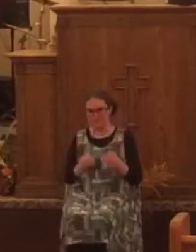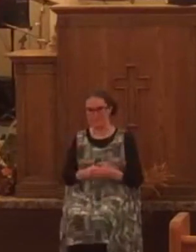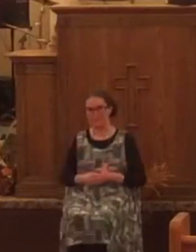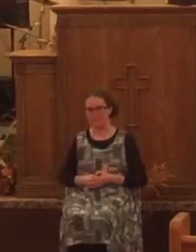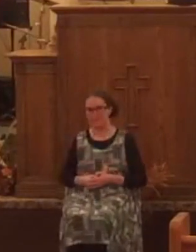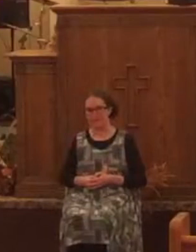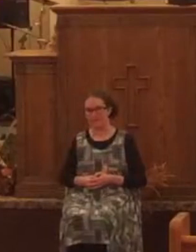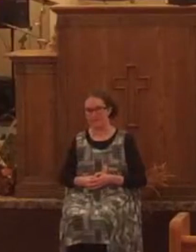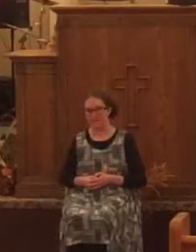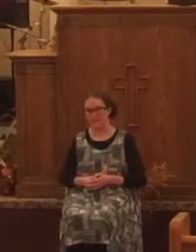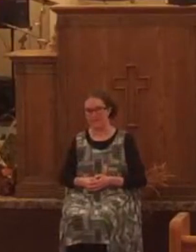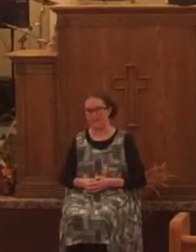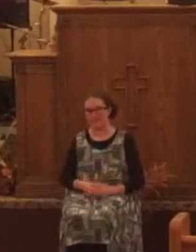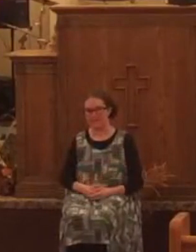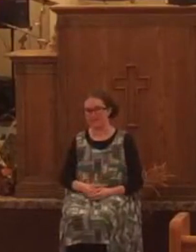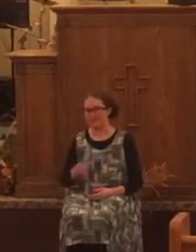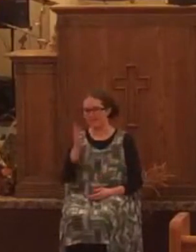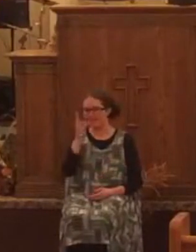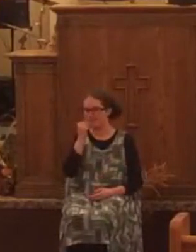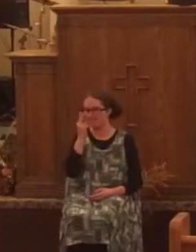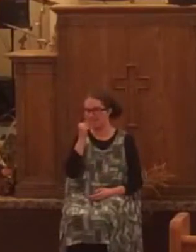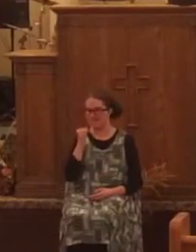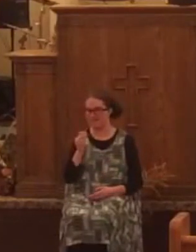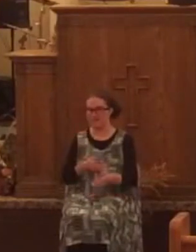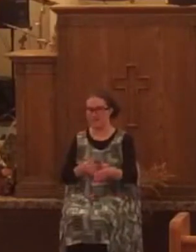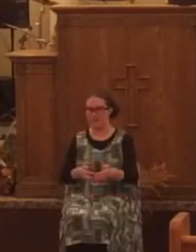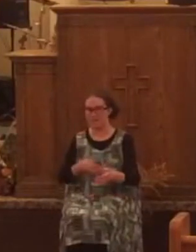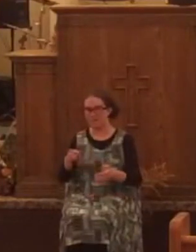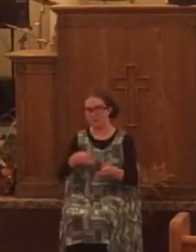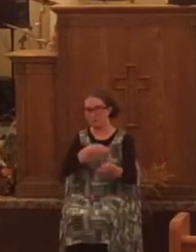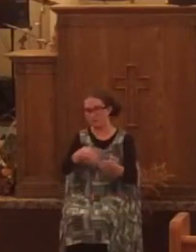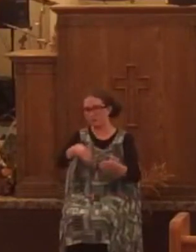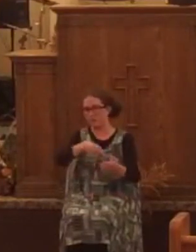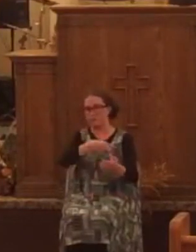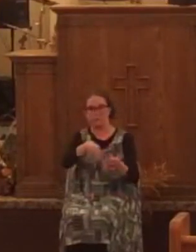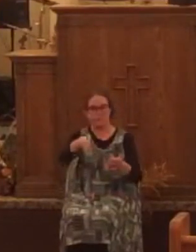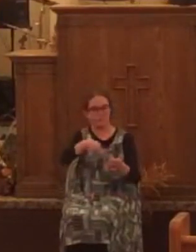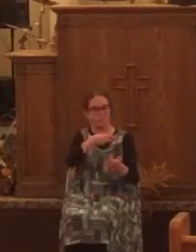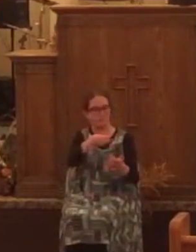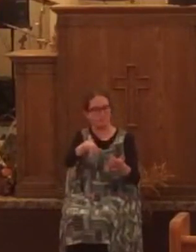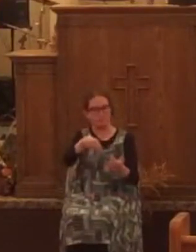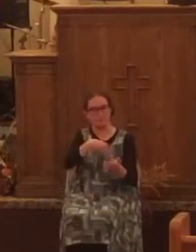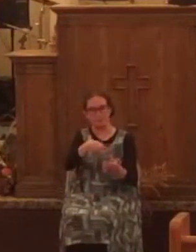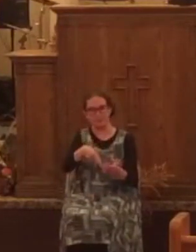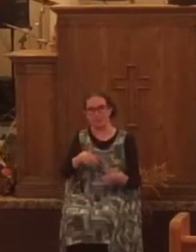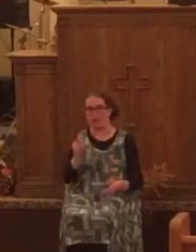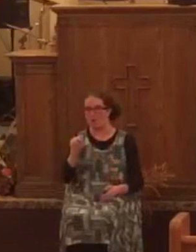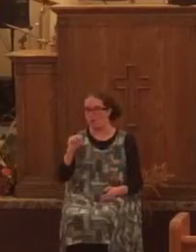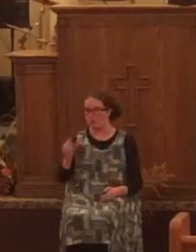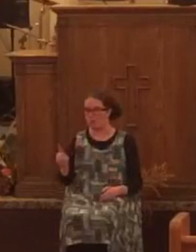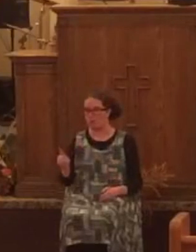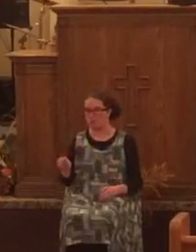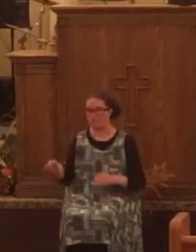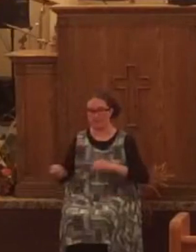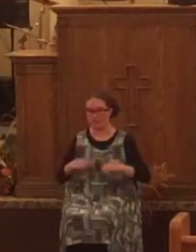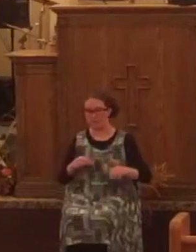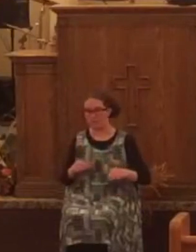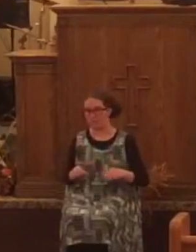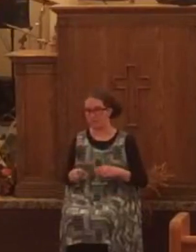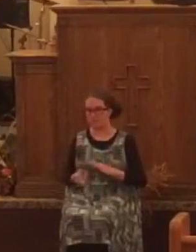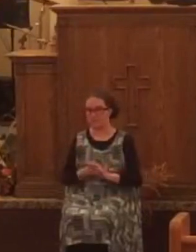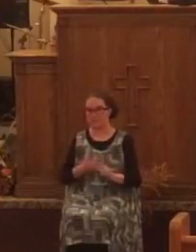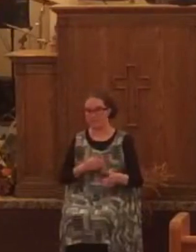Yeah. Talent, goofy music, people out there on the dance floor doing all that stuff. Nobody doing the same thing.